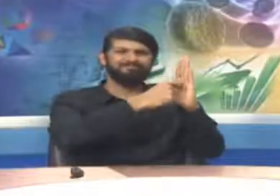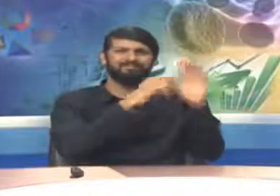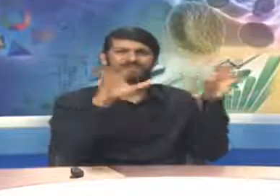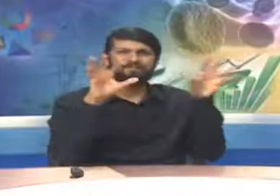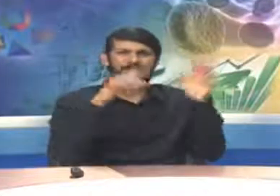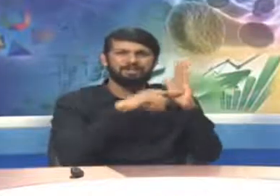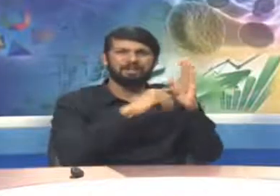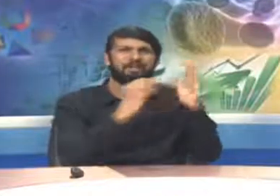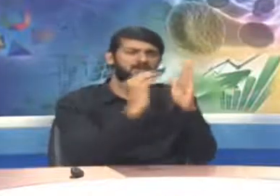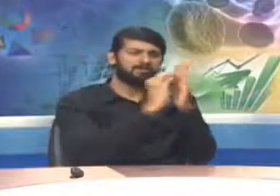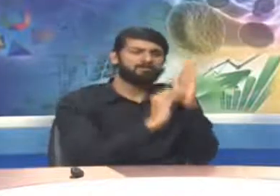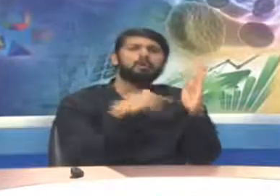constitutional government.